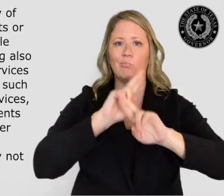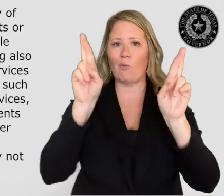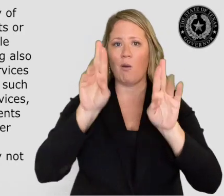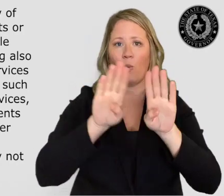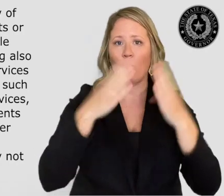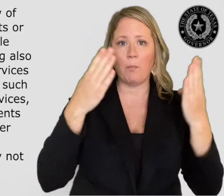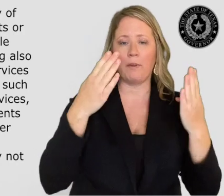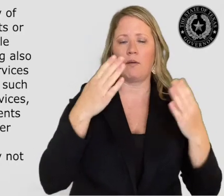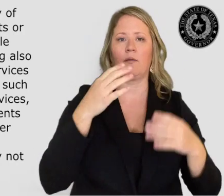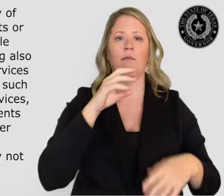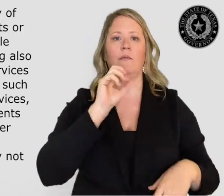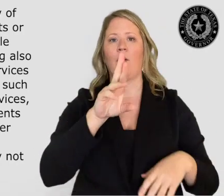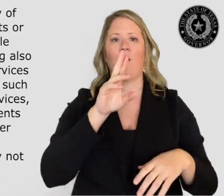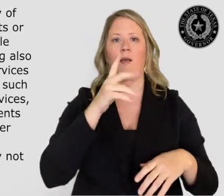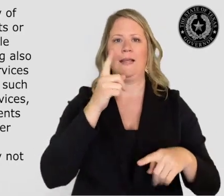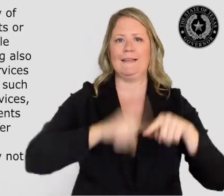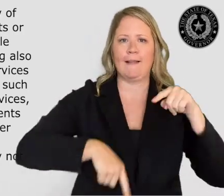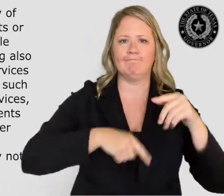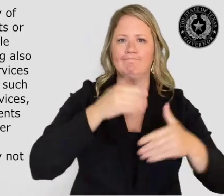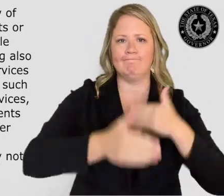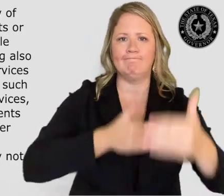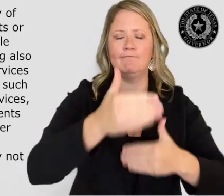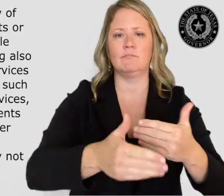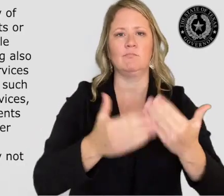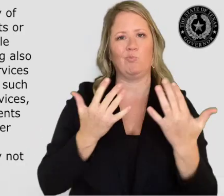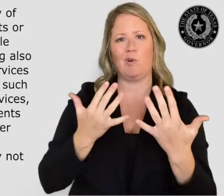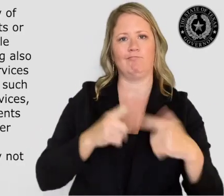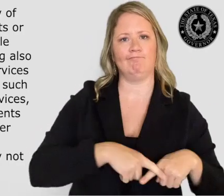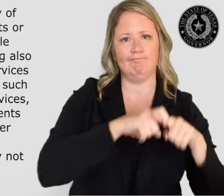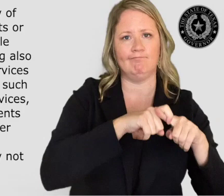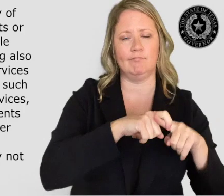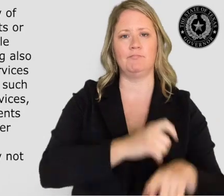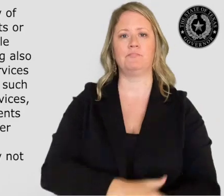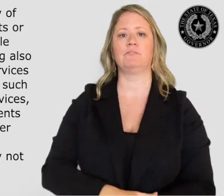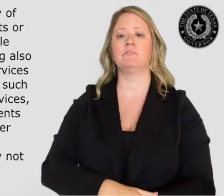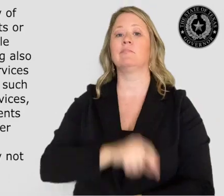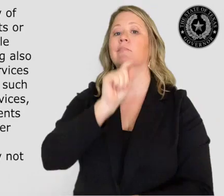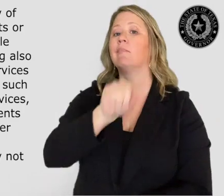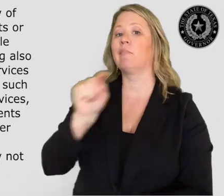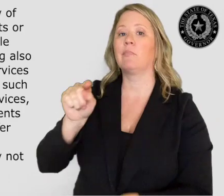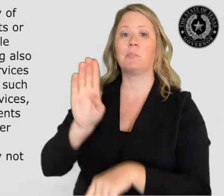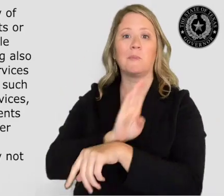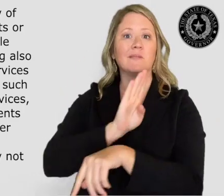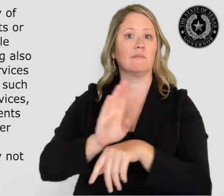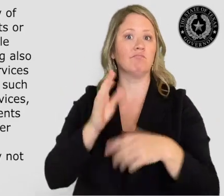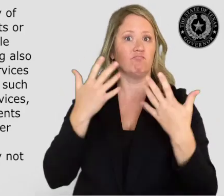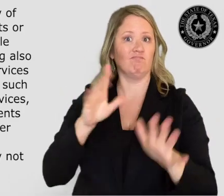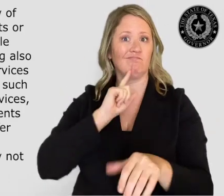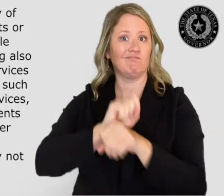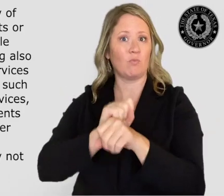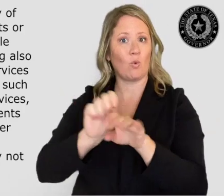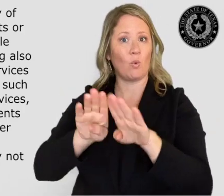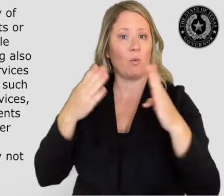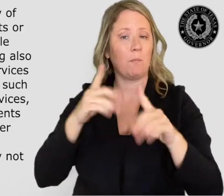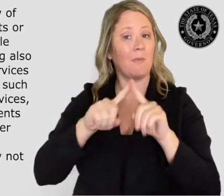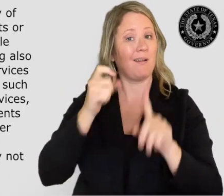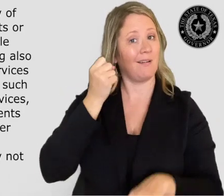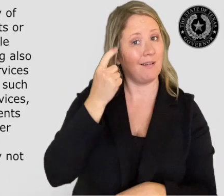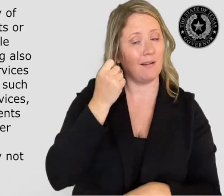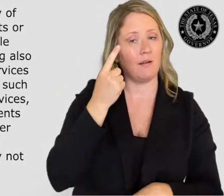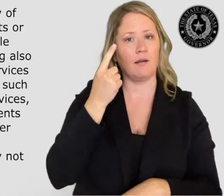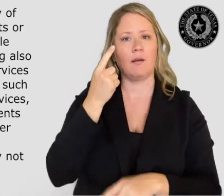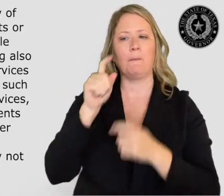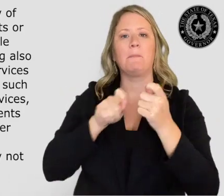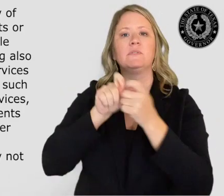To the extent any of the establishments or venues that people shall avoid visiting also offer covered services